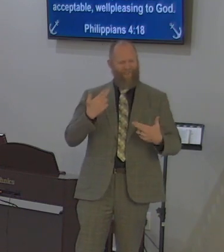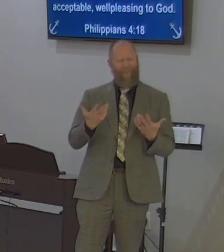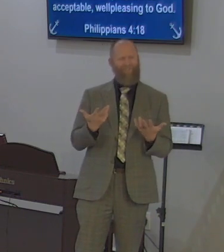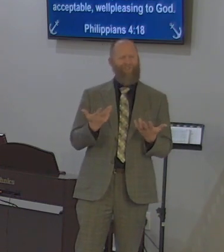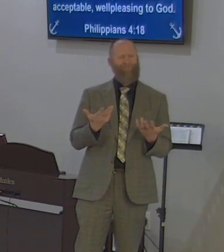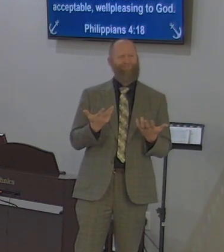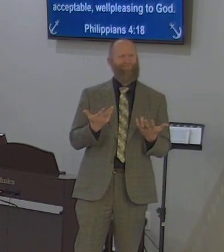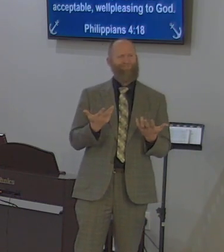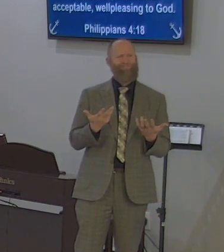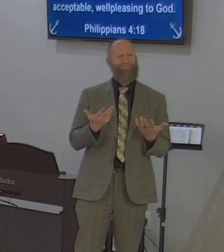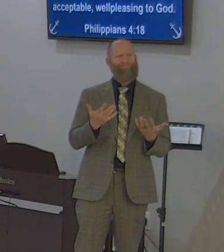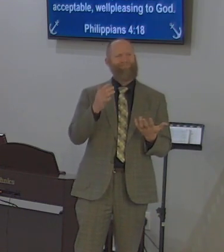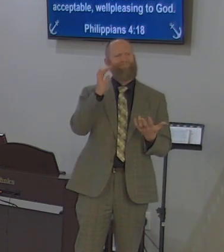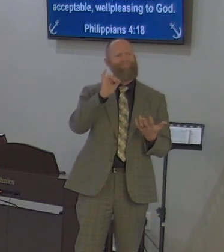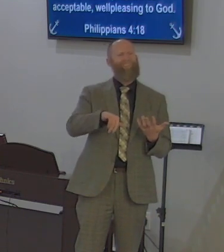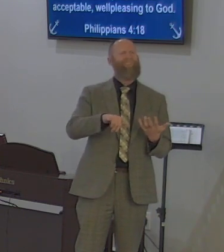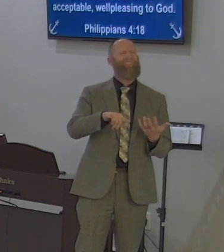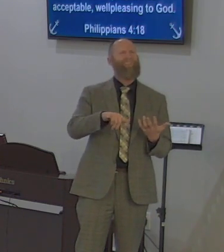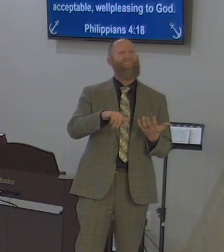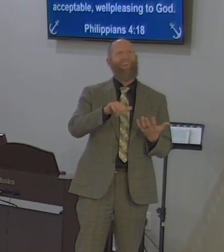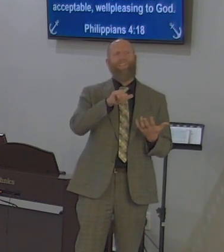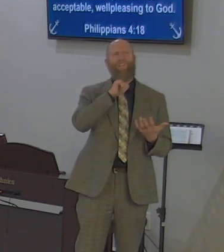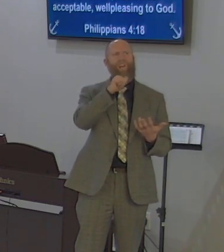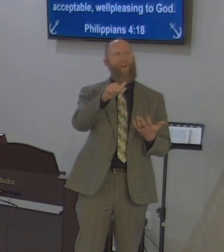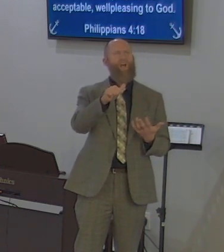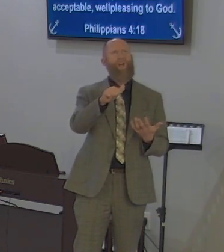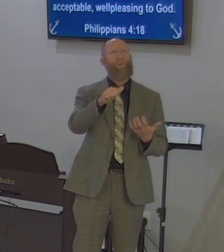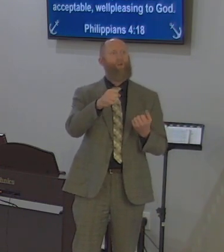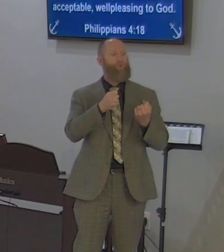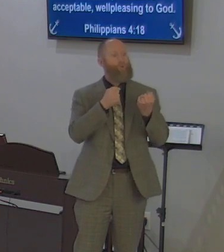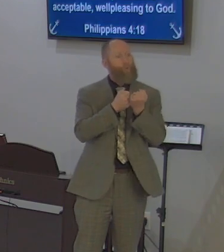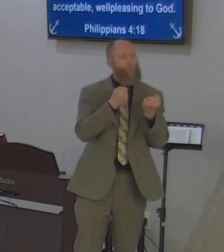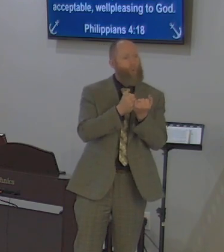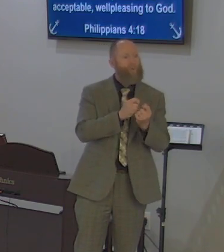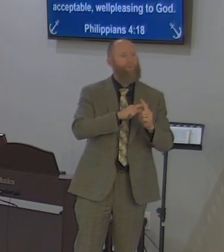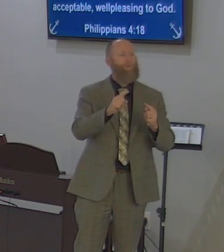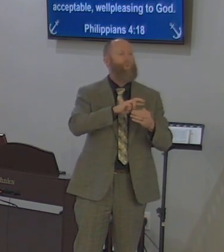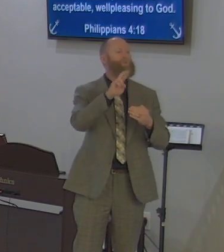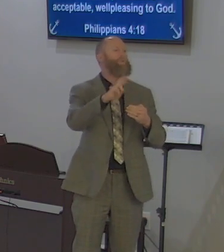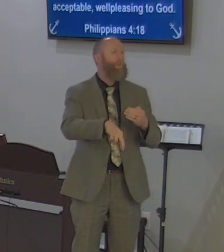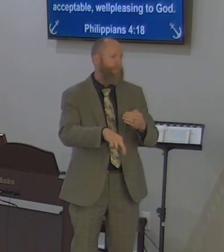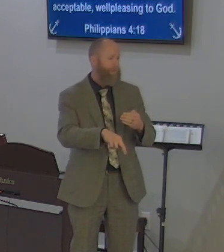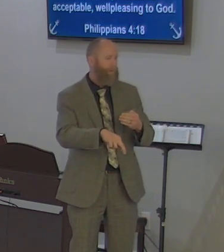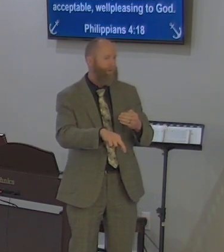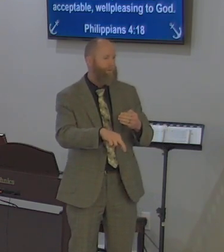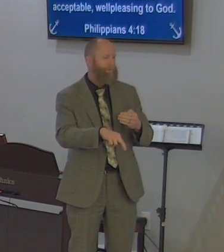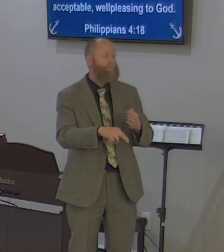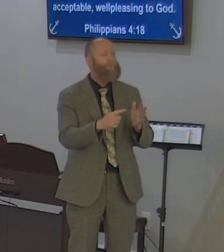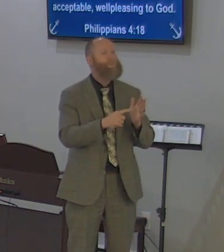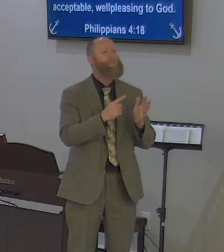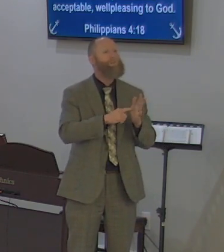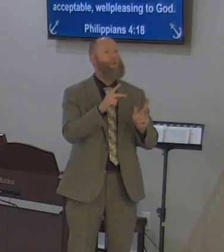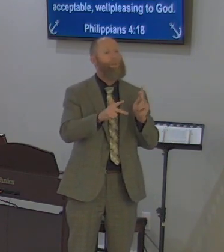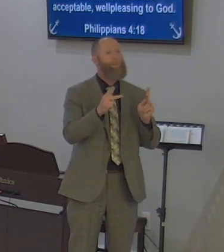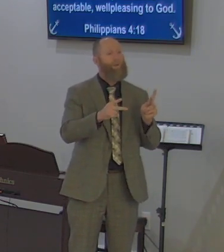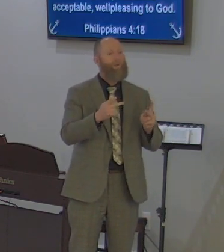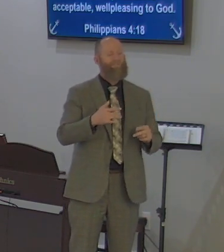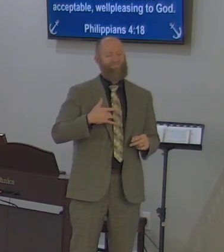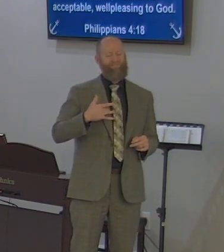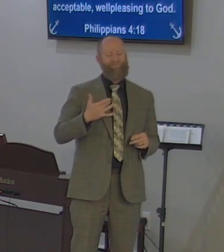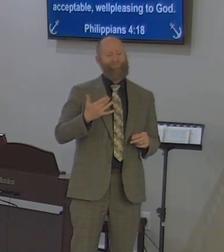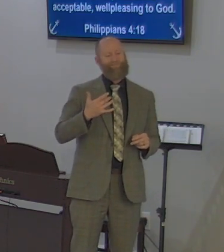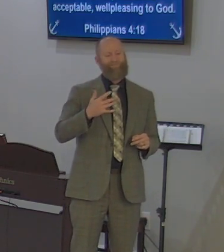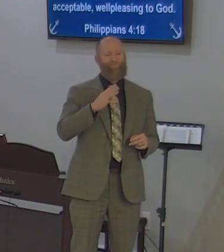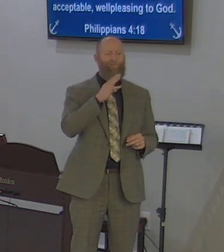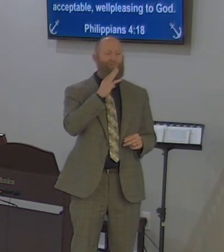could be a product, not a source or what it actually is. So some people think of revival as, and